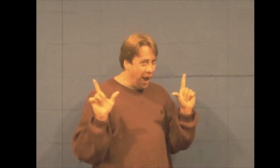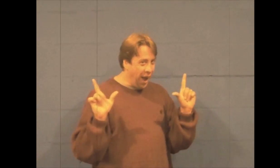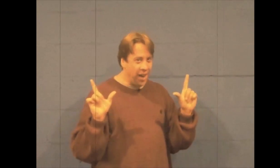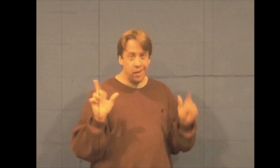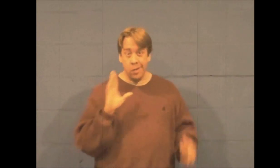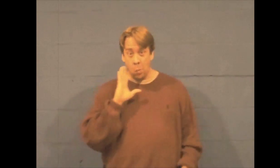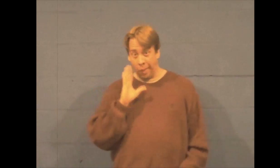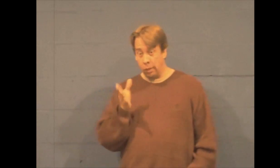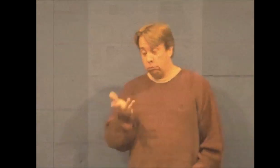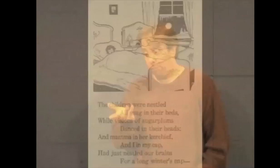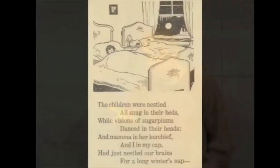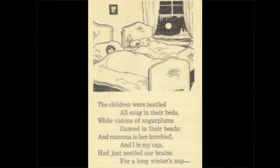their stockings.